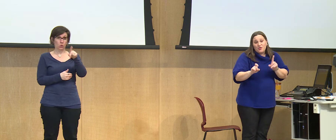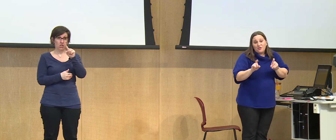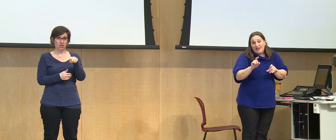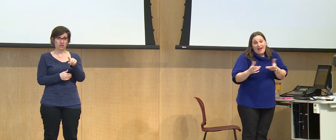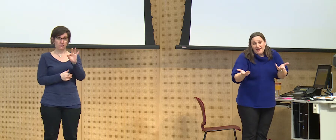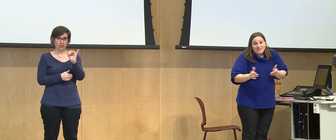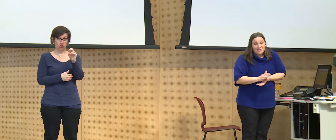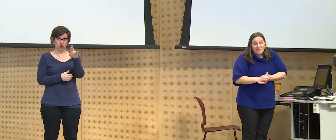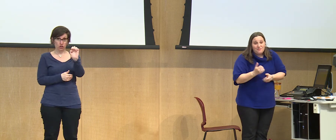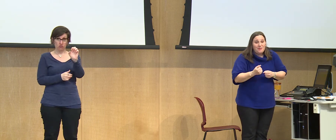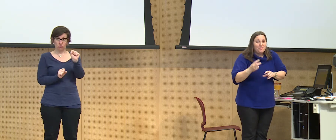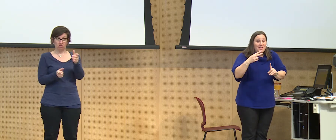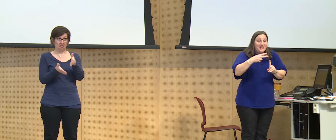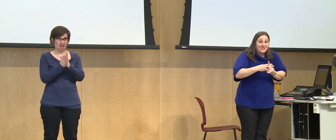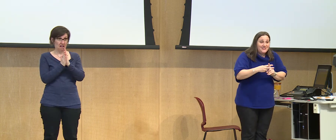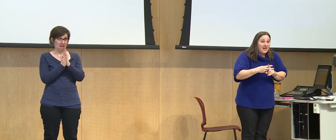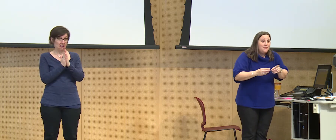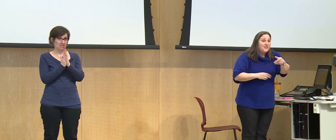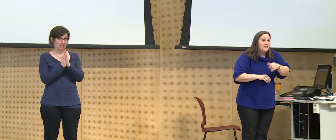could ask, maybe make it an assignment.